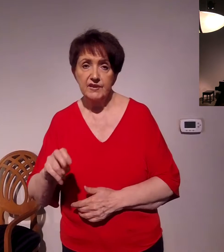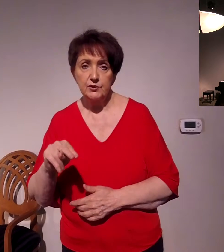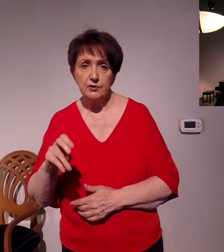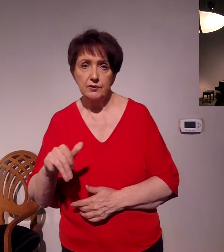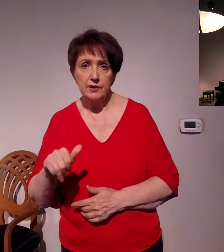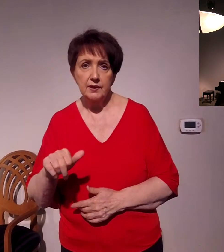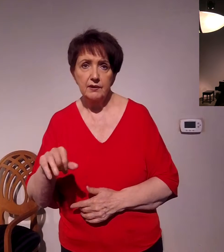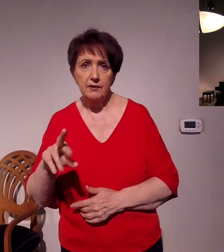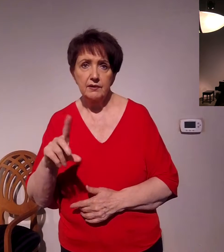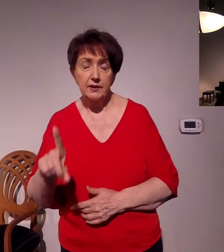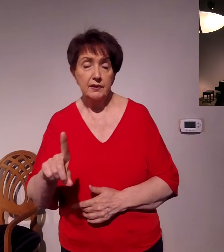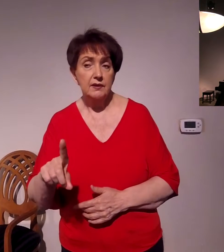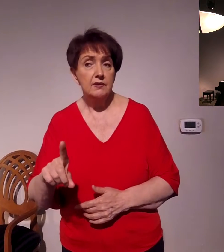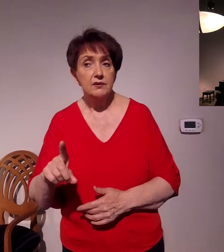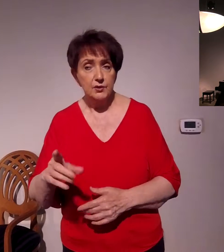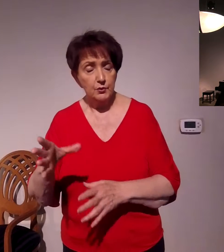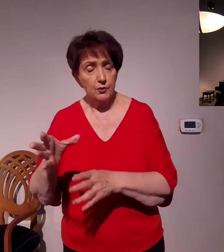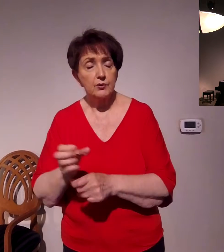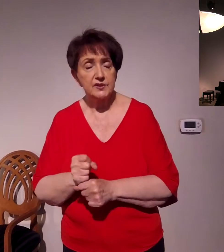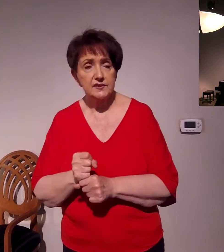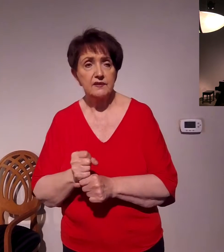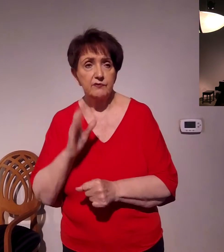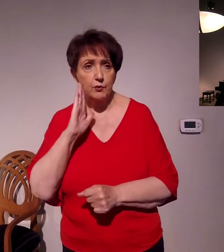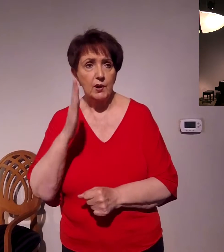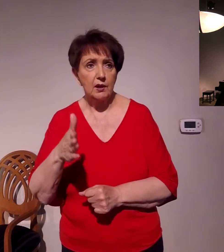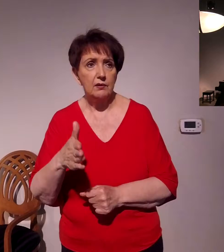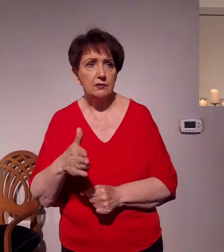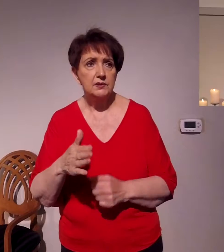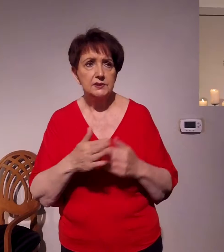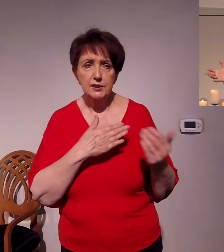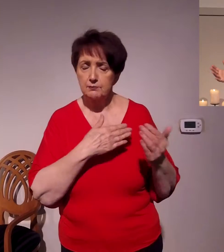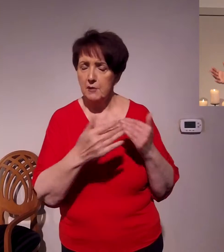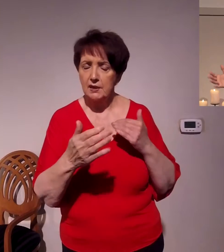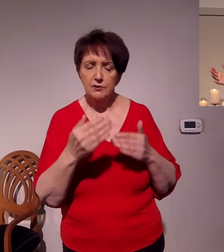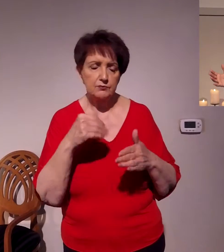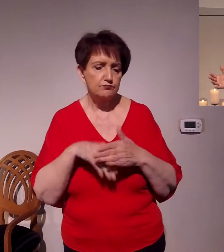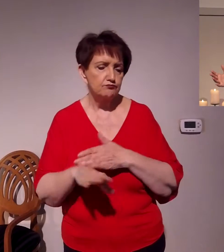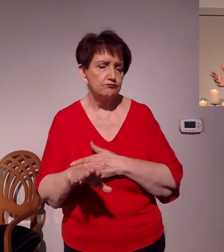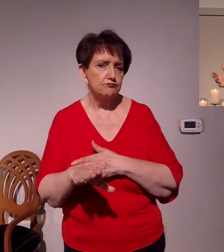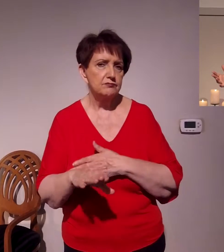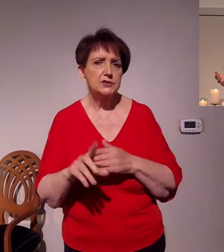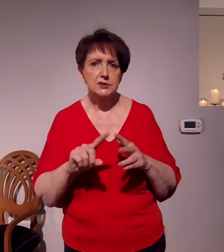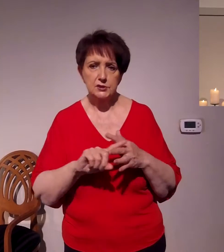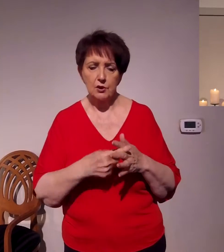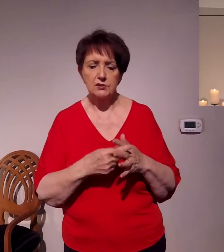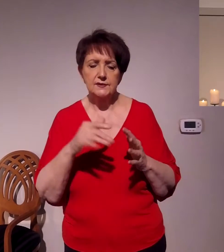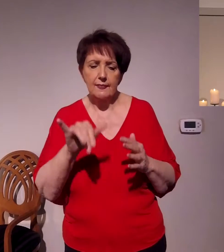Okay? So it doesn't matter when you choose, it starts.